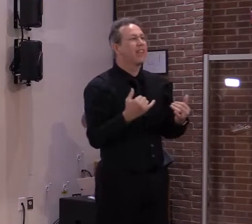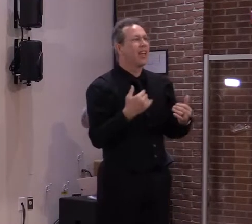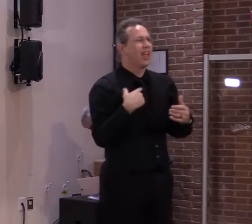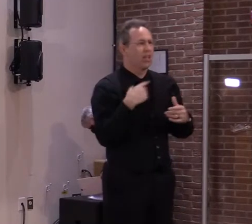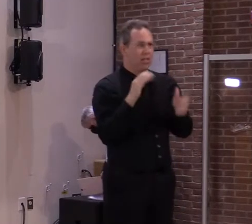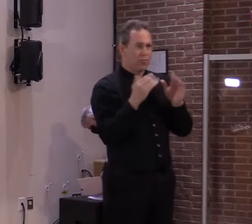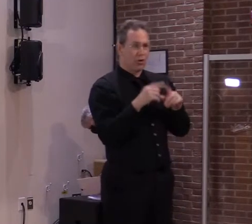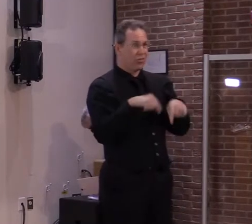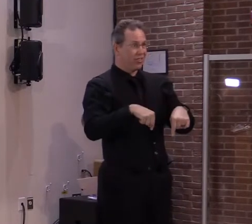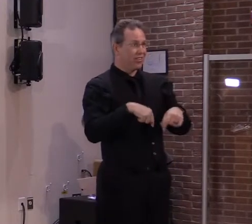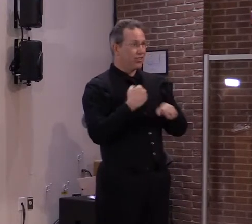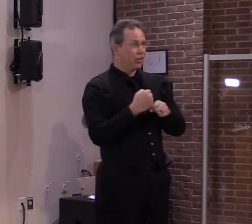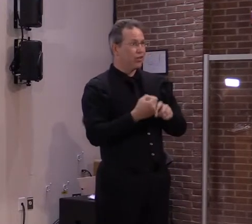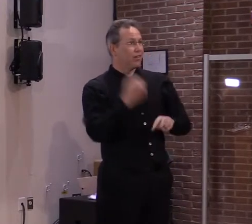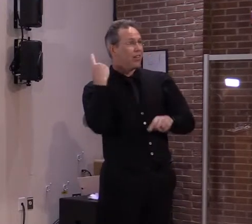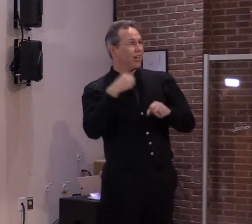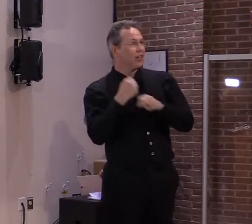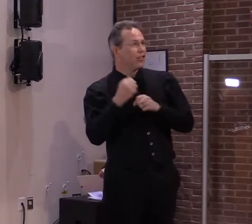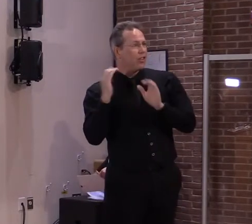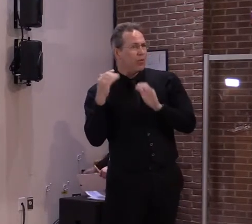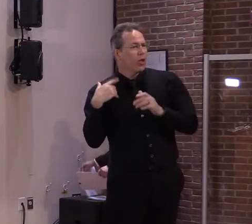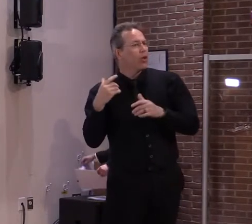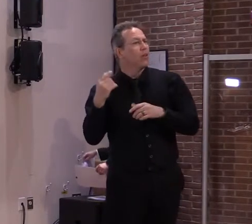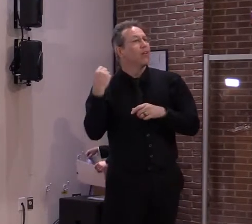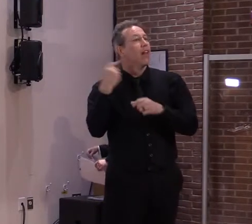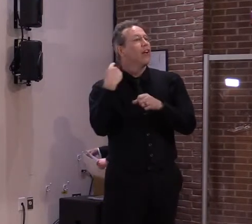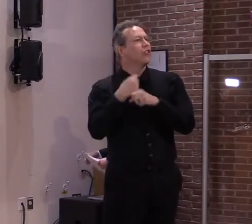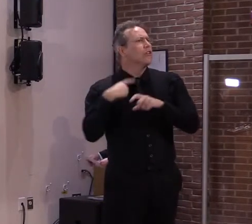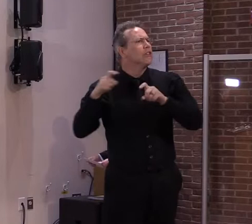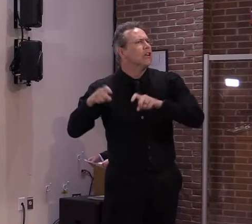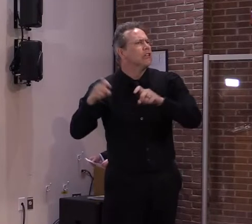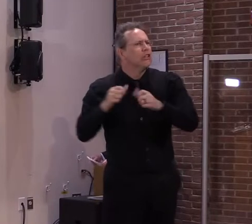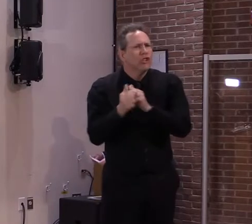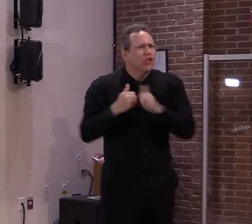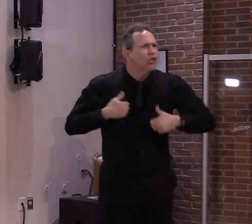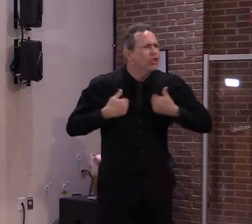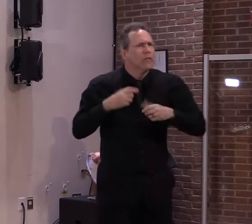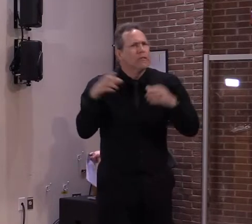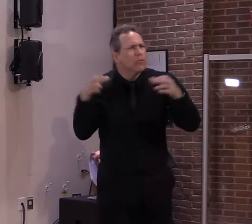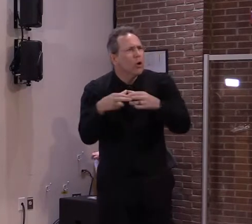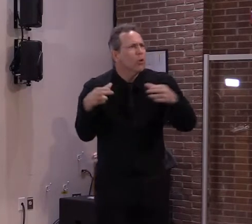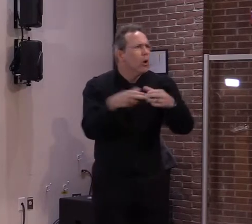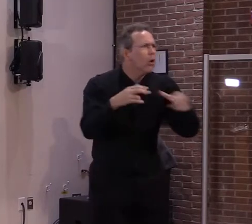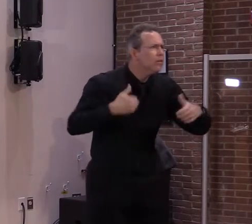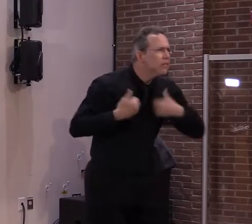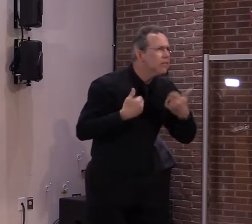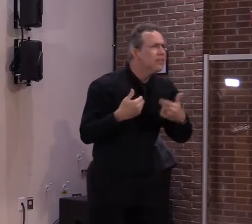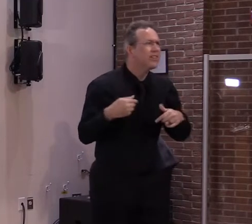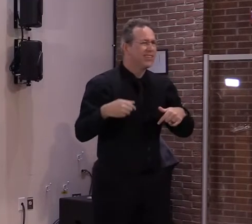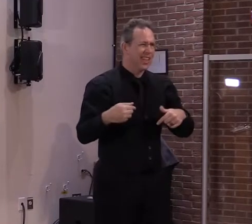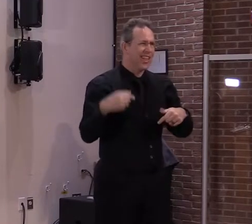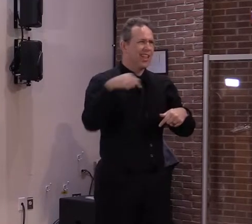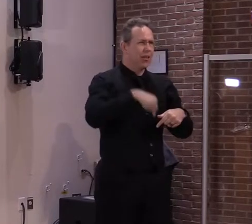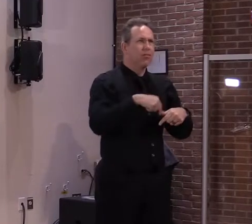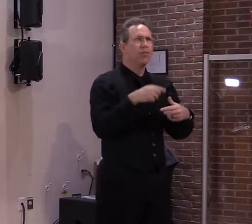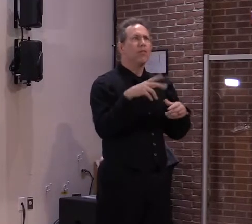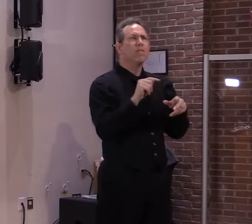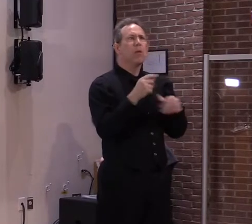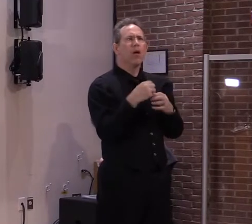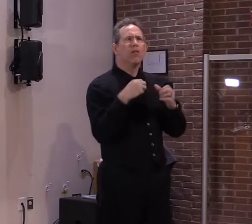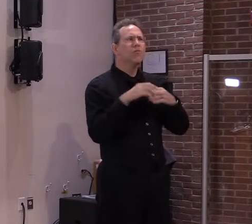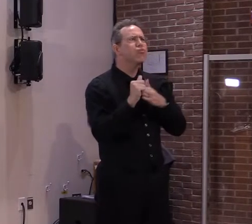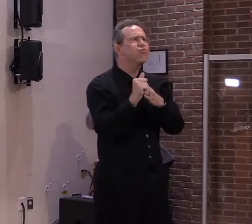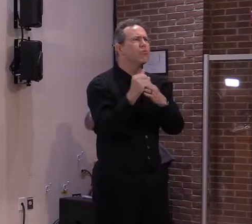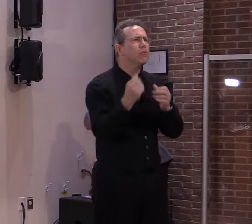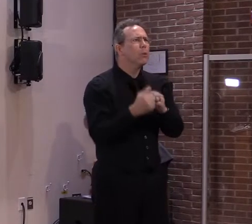contact tracing. In fact, we rank as one of the top states in the nation when it comes to testing, which allows us